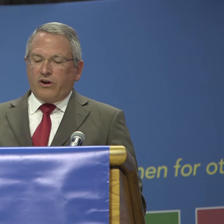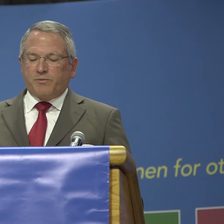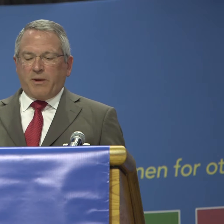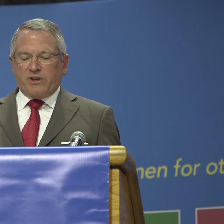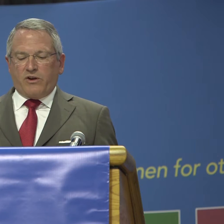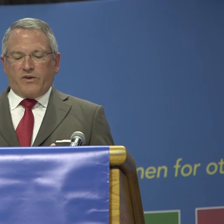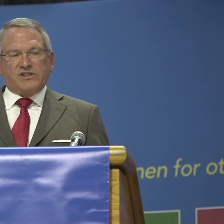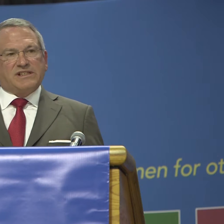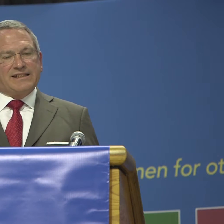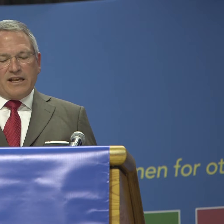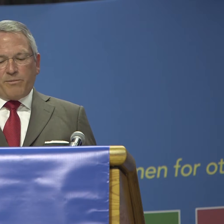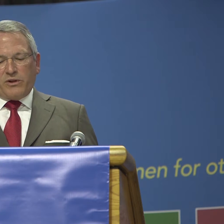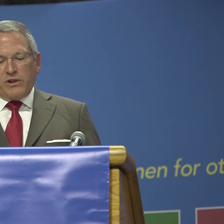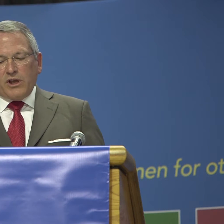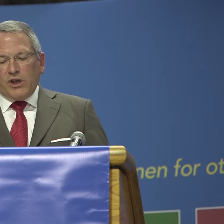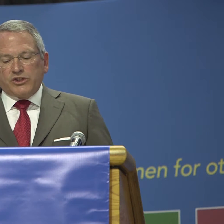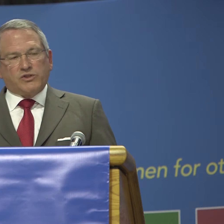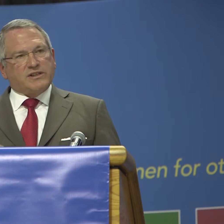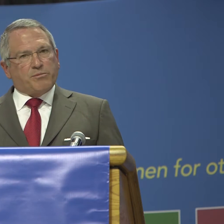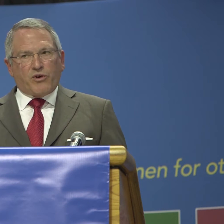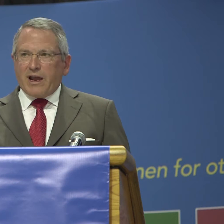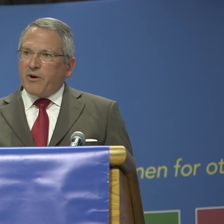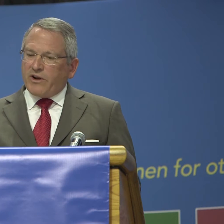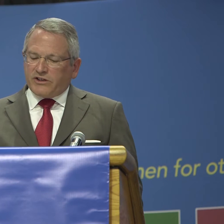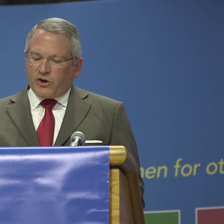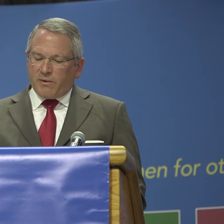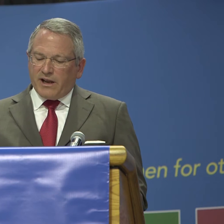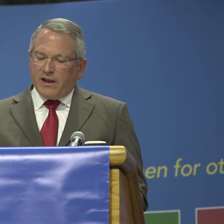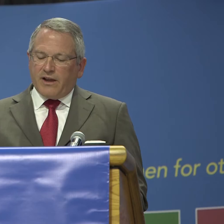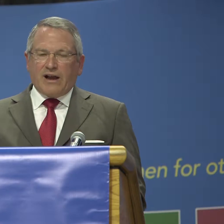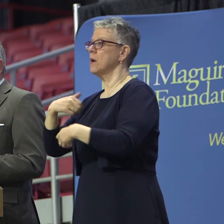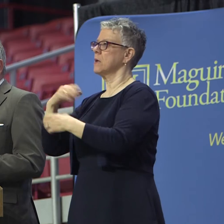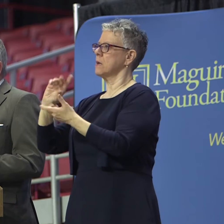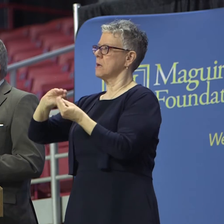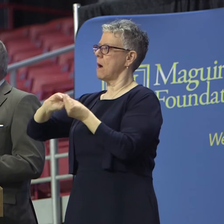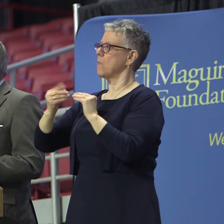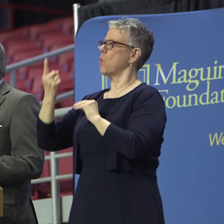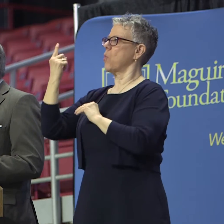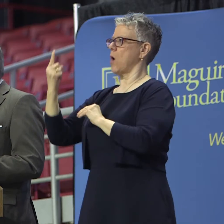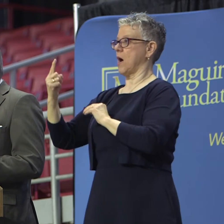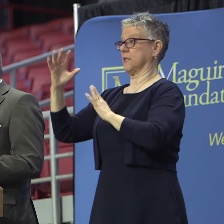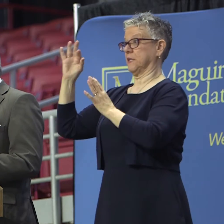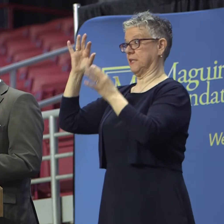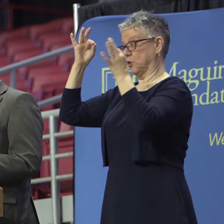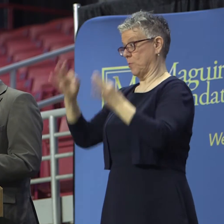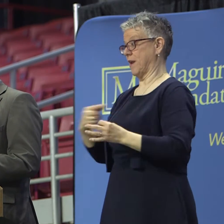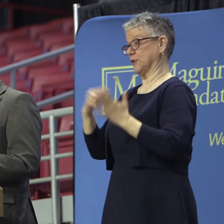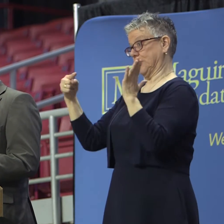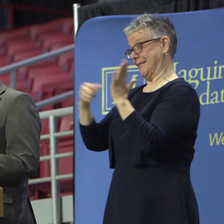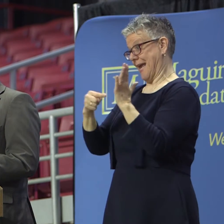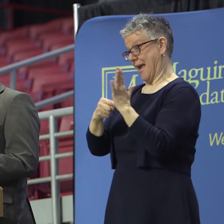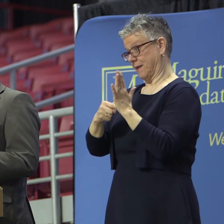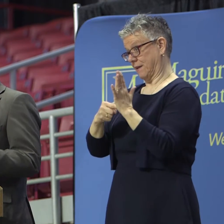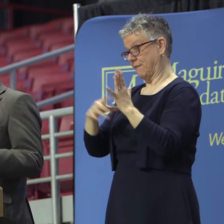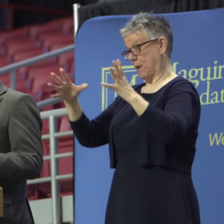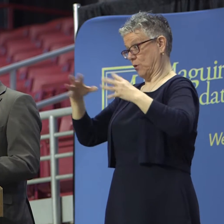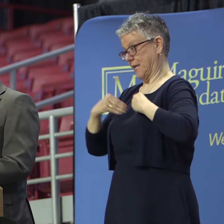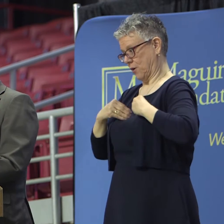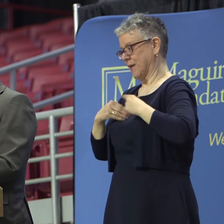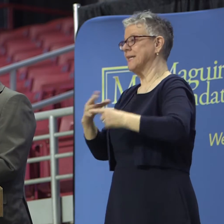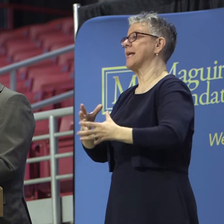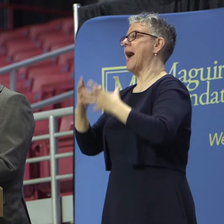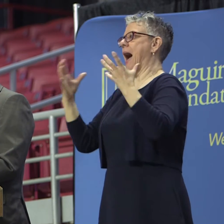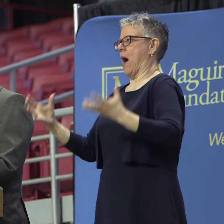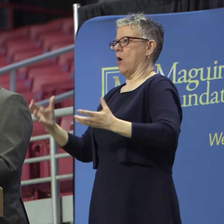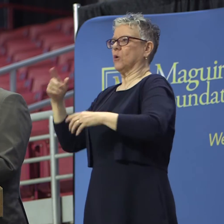on large public universities like Temple shows that the primary determinant of how much student debt they will take on is their time